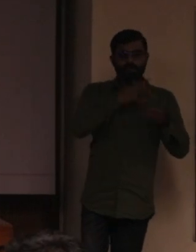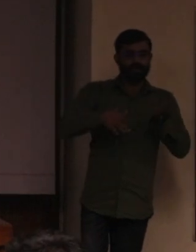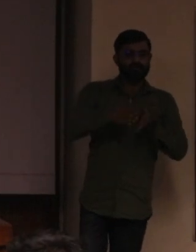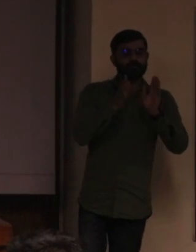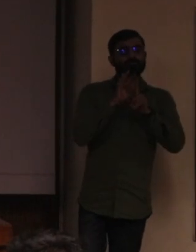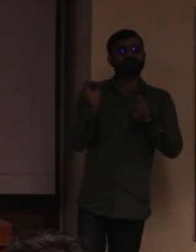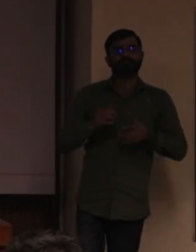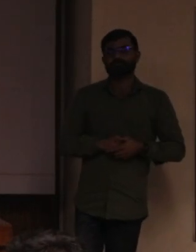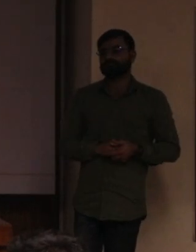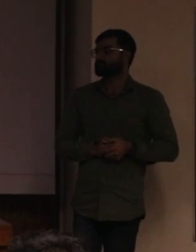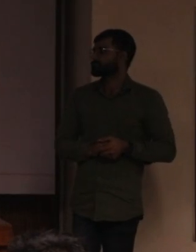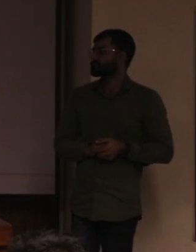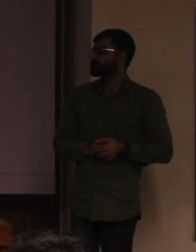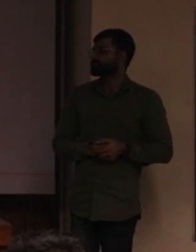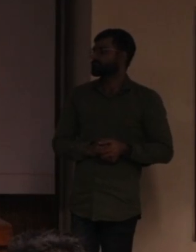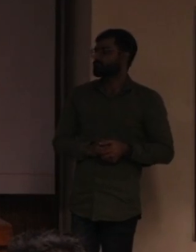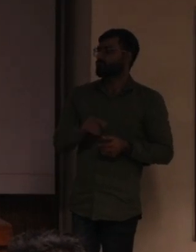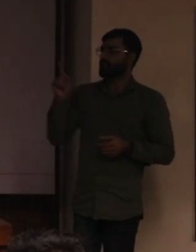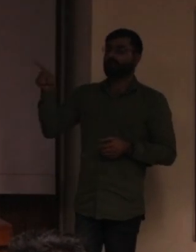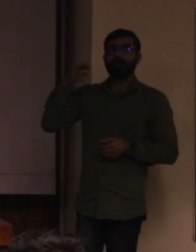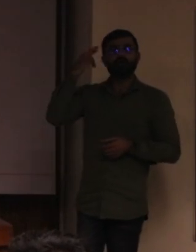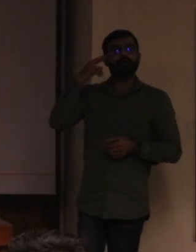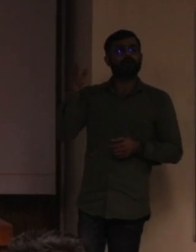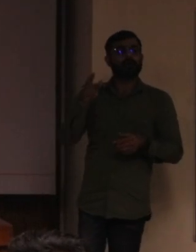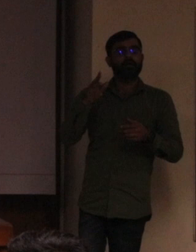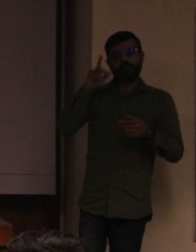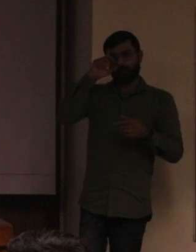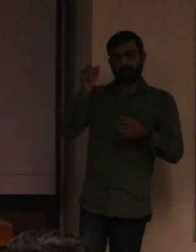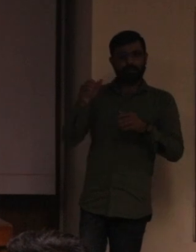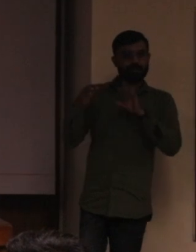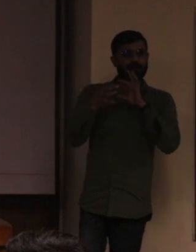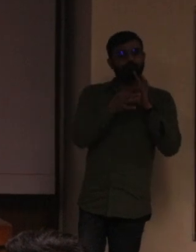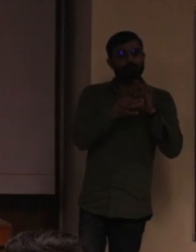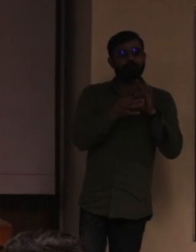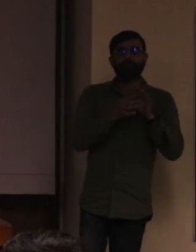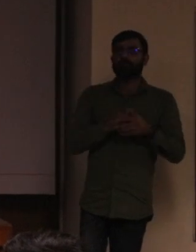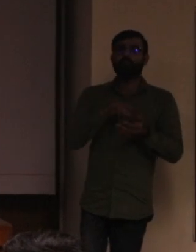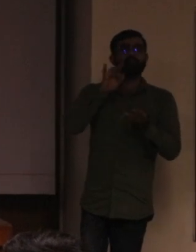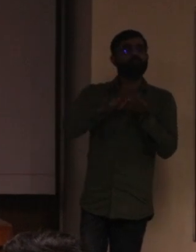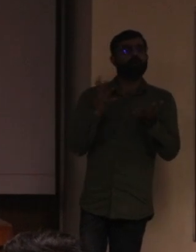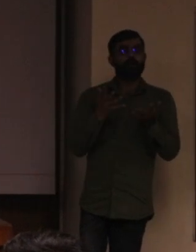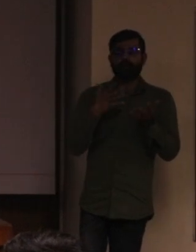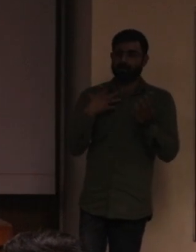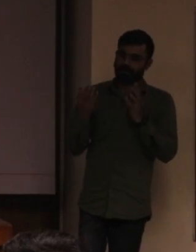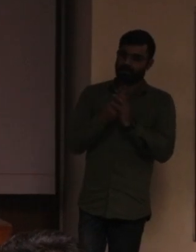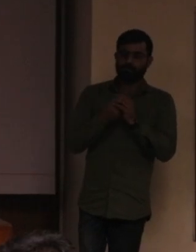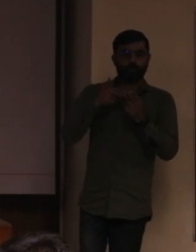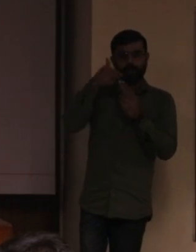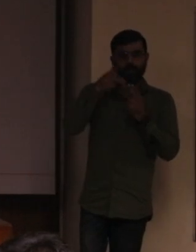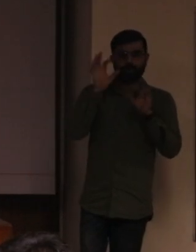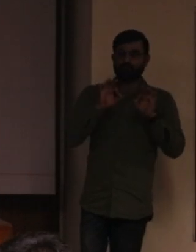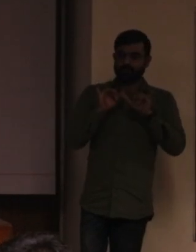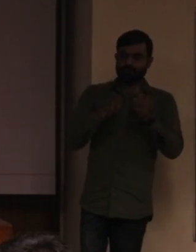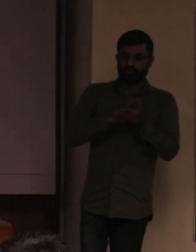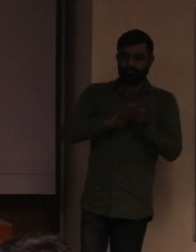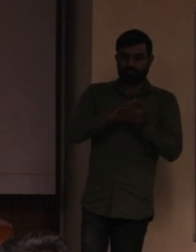please. And this is one of the Moram mine, clay mine pit, where we have restored it without changing the